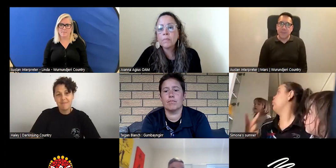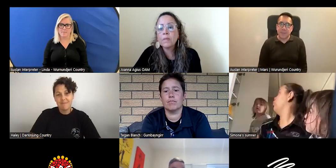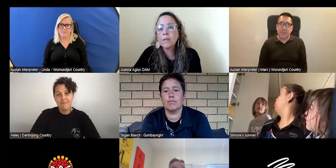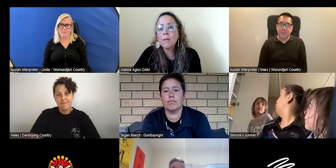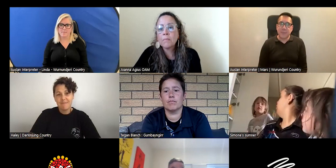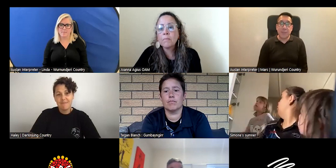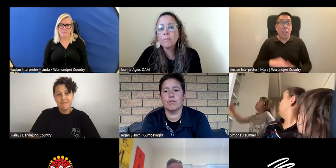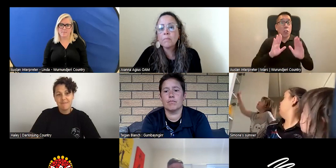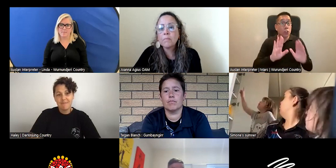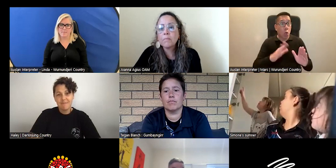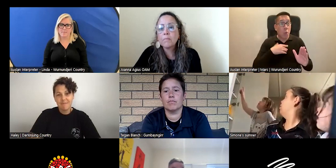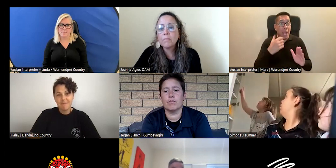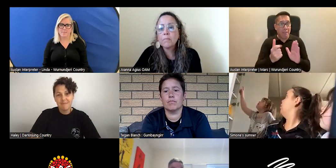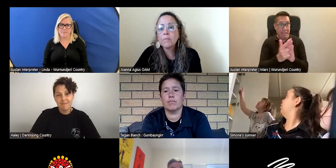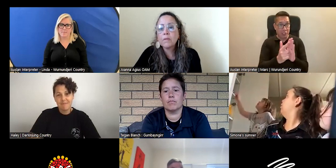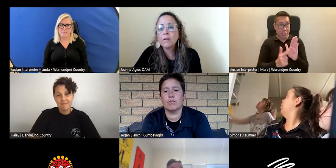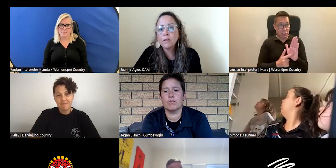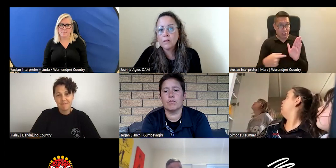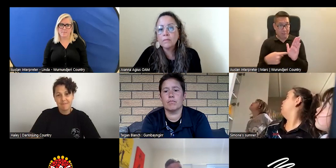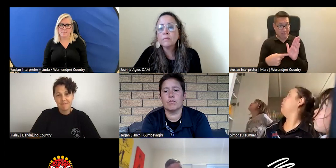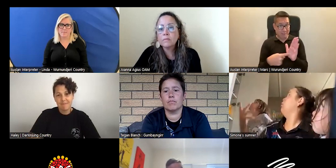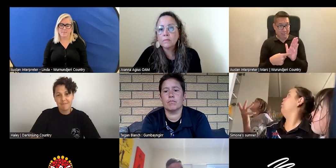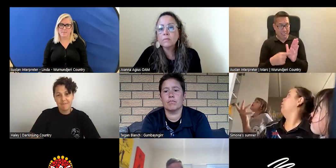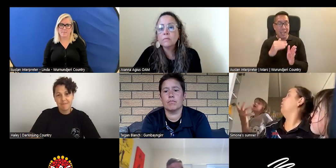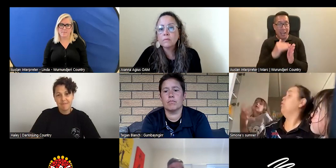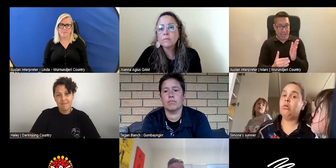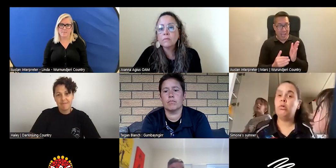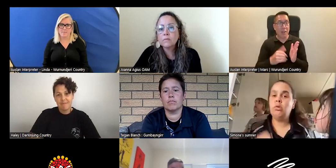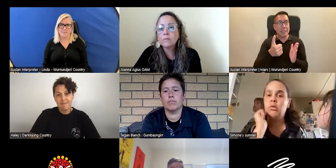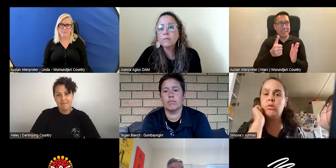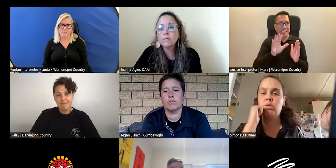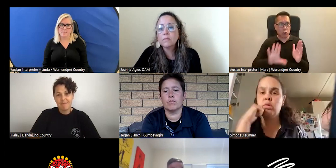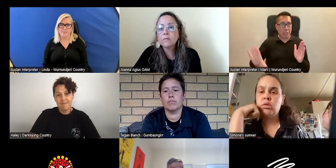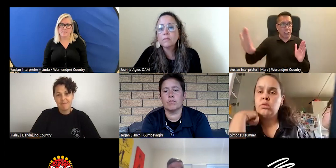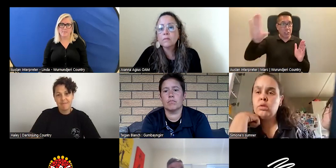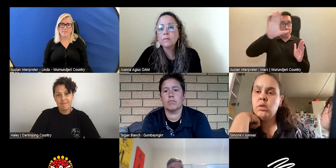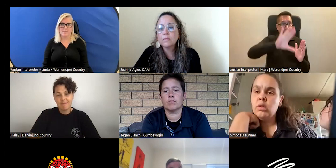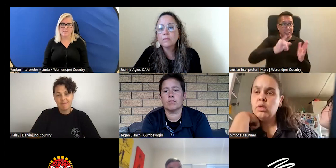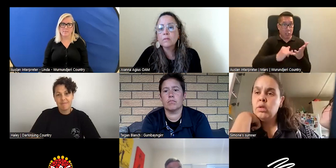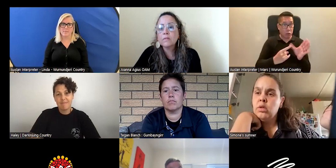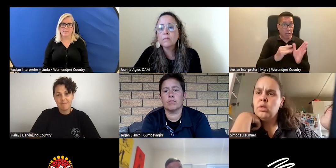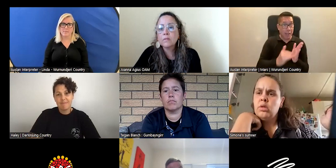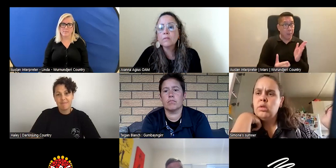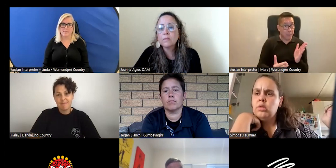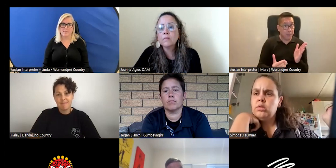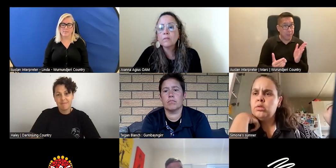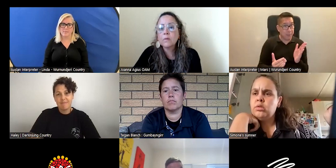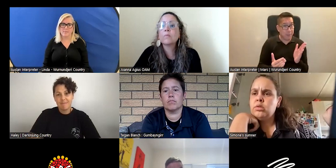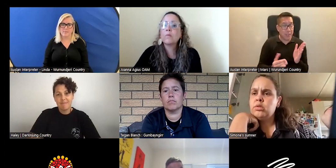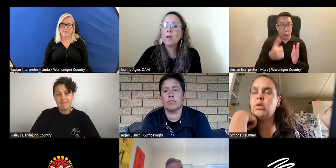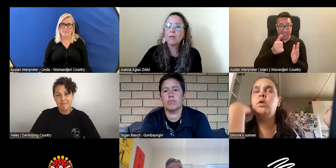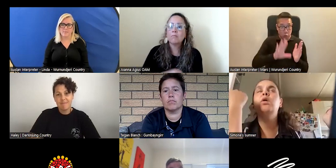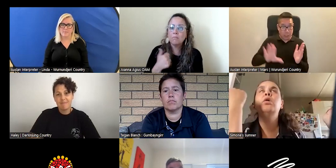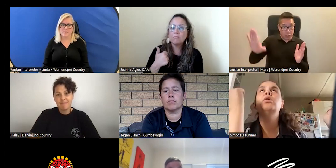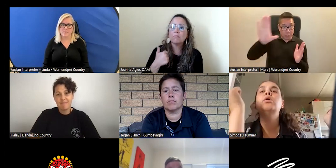So we've got the legislation and now the 6 regions in South Australia. And so the 6